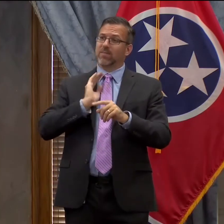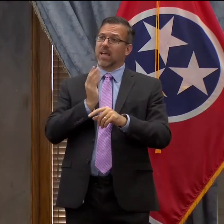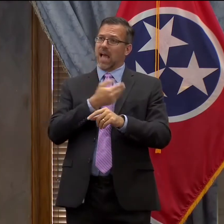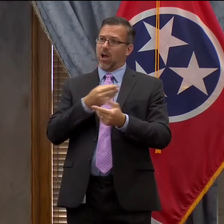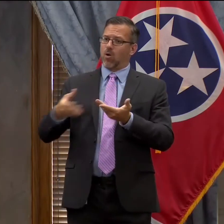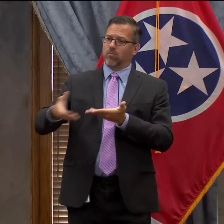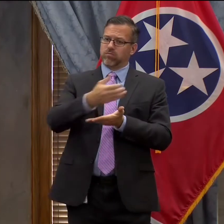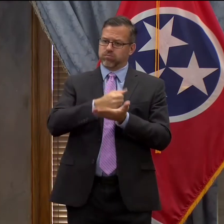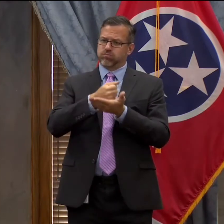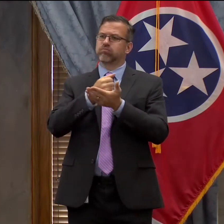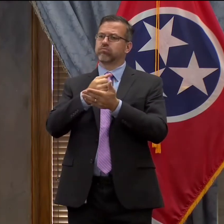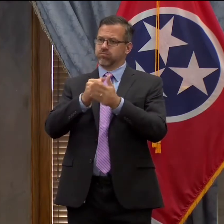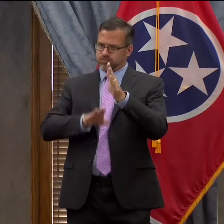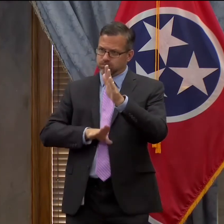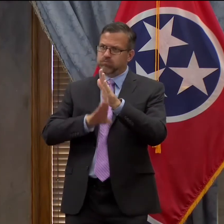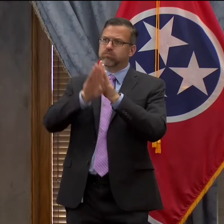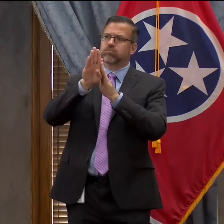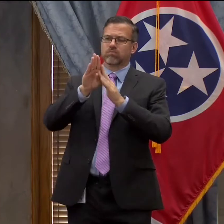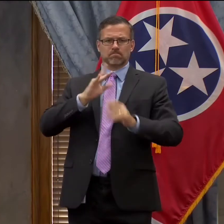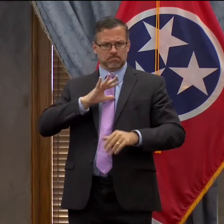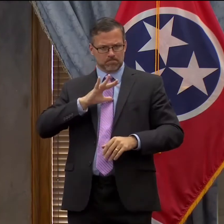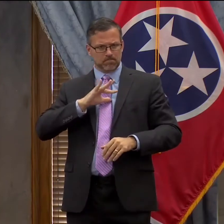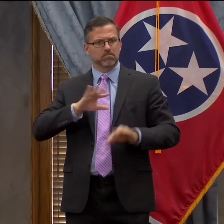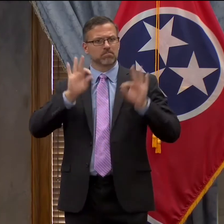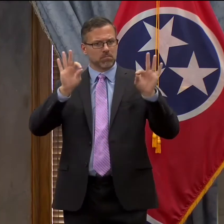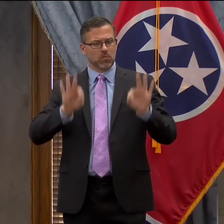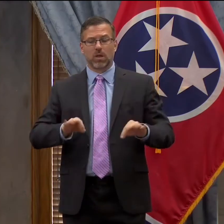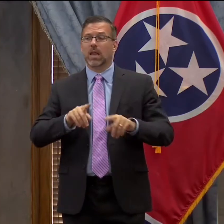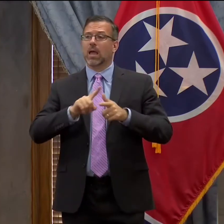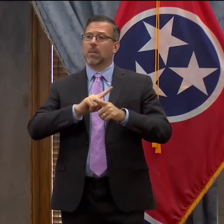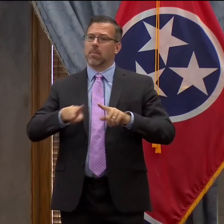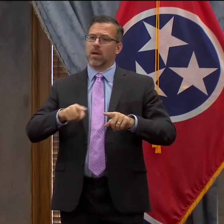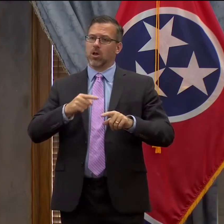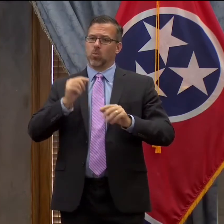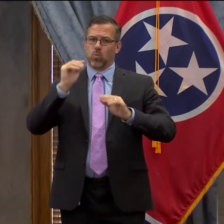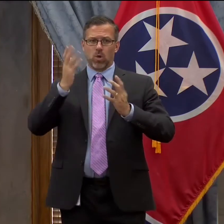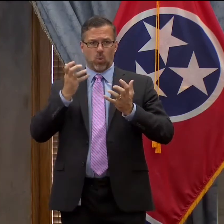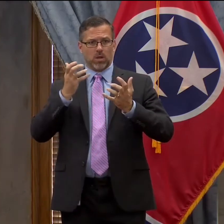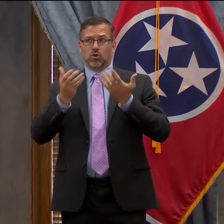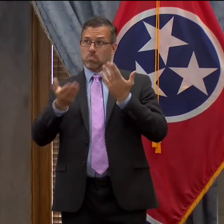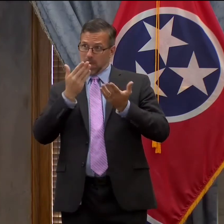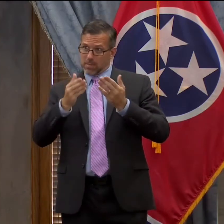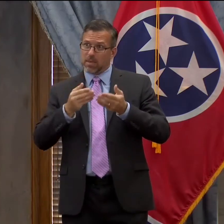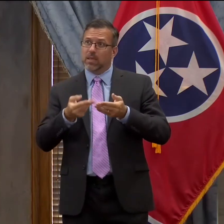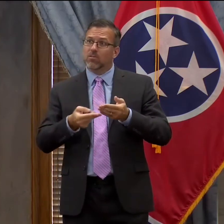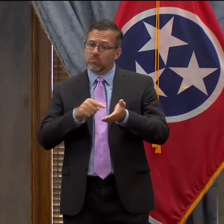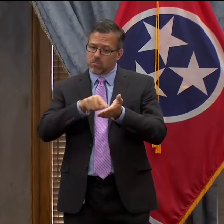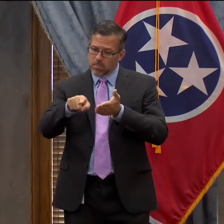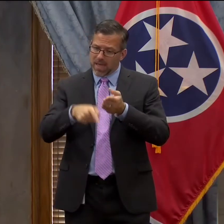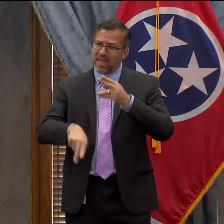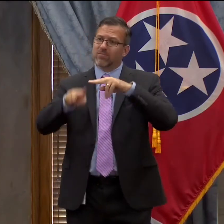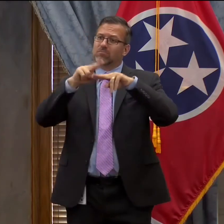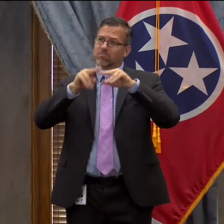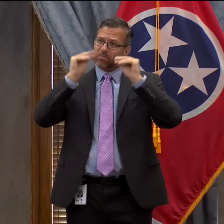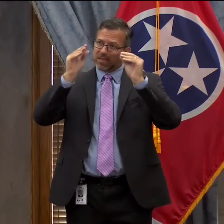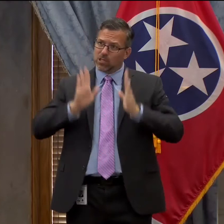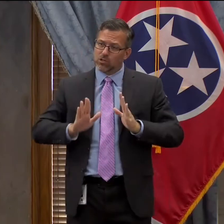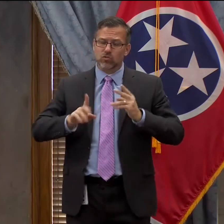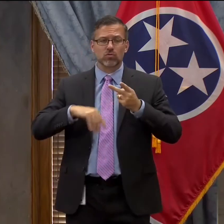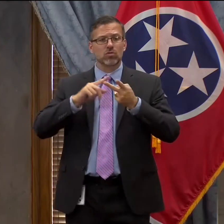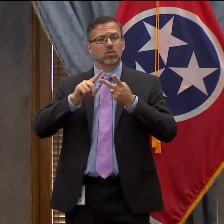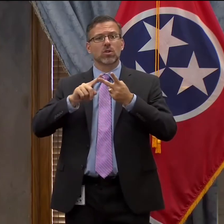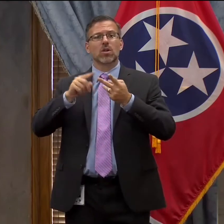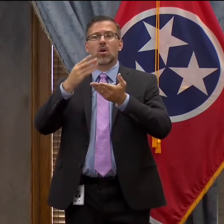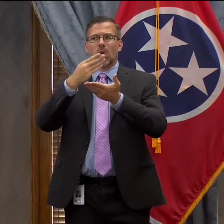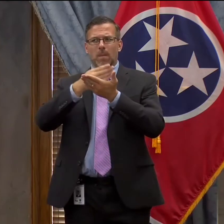up. It certainly makes us hopeful about the ways that we can invest in teacher pay and or budget initiatives that are